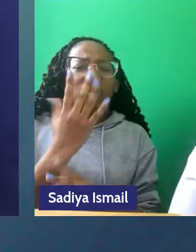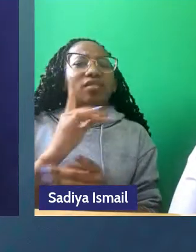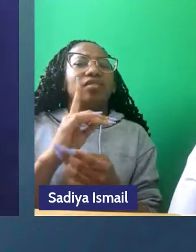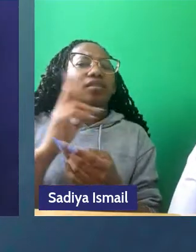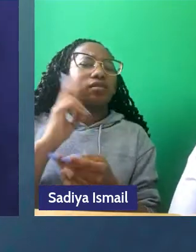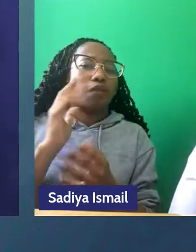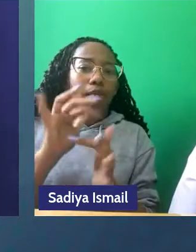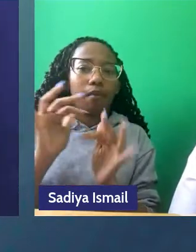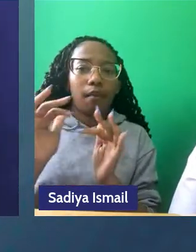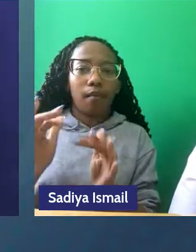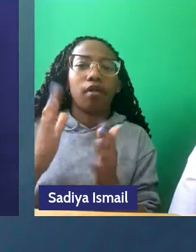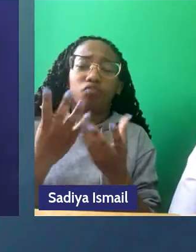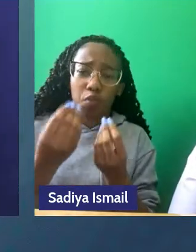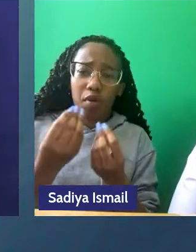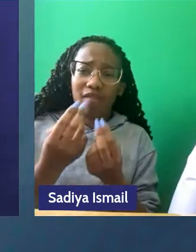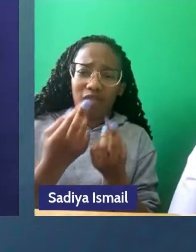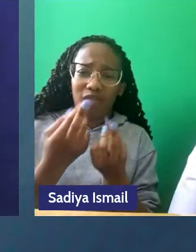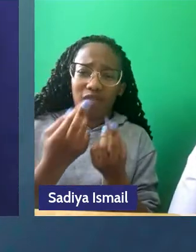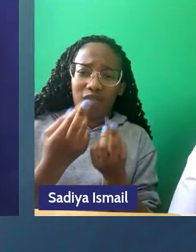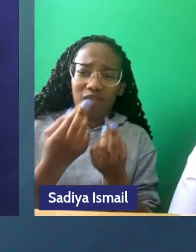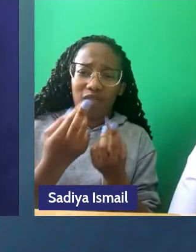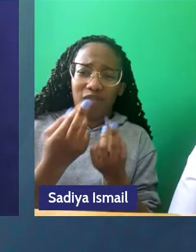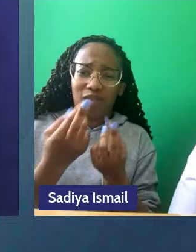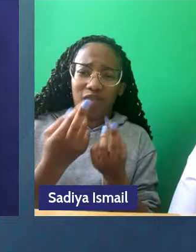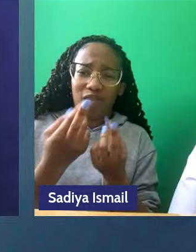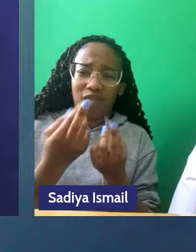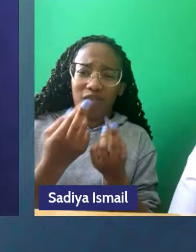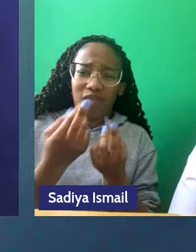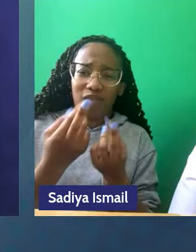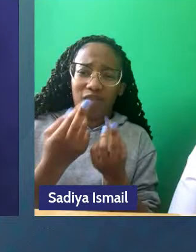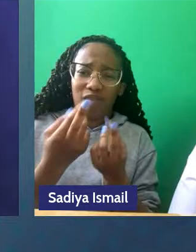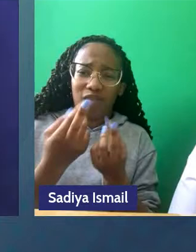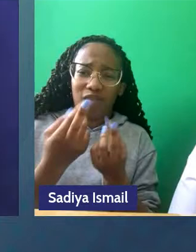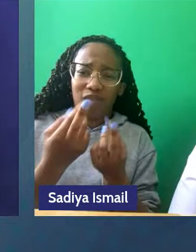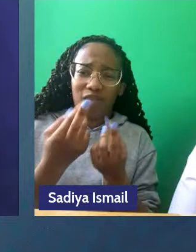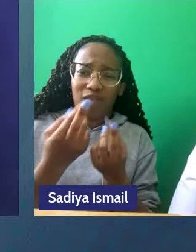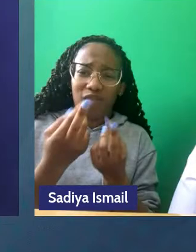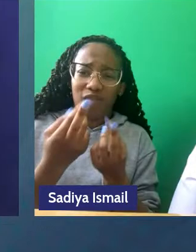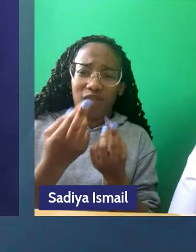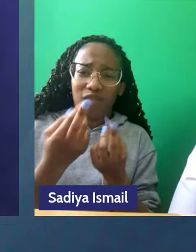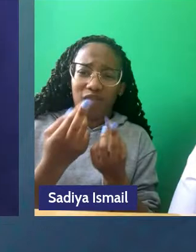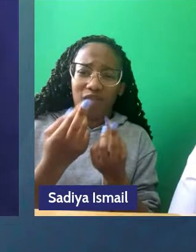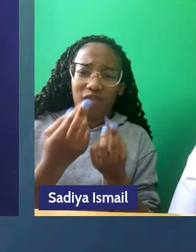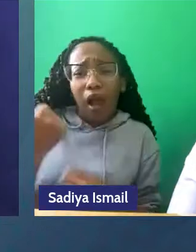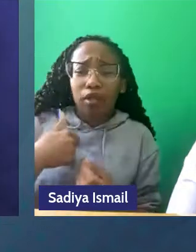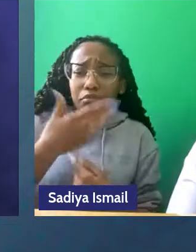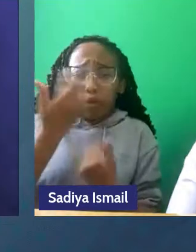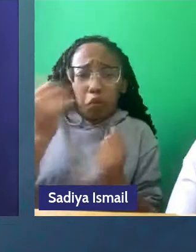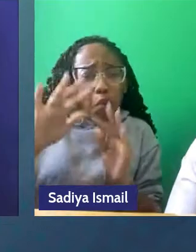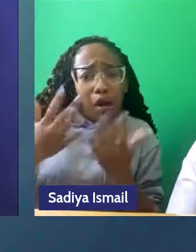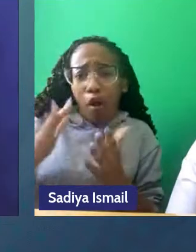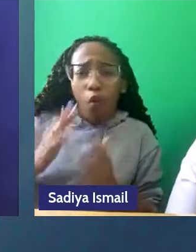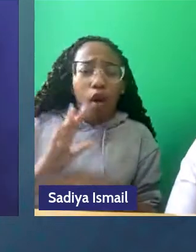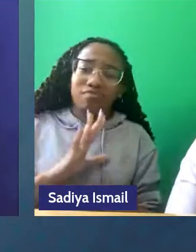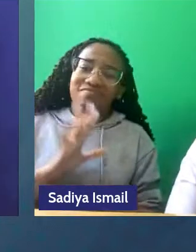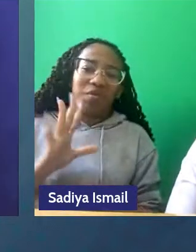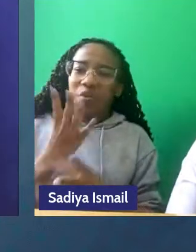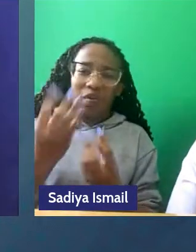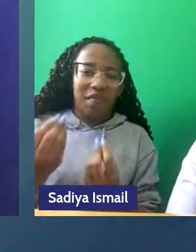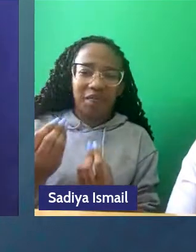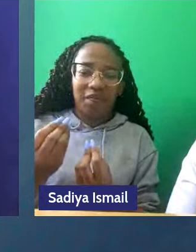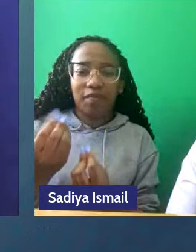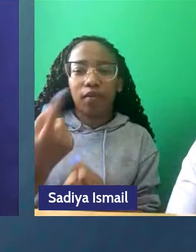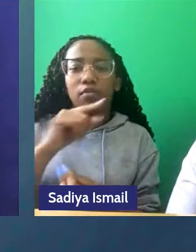are resources in place for us not to have an excuse to say, I didn't know, I don't know how, but we